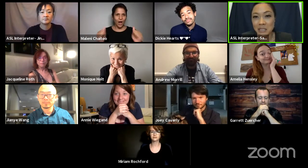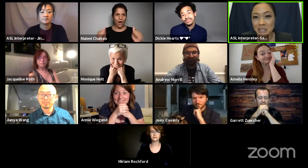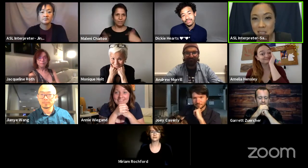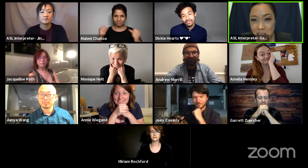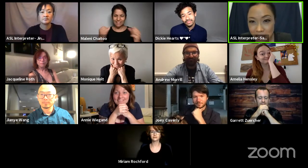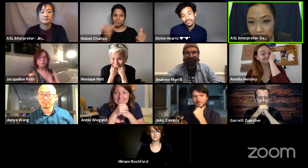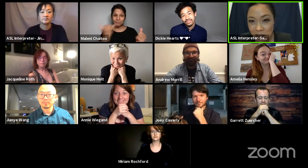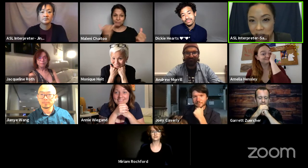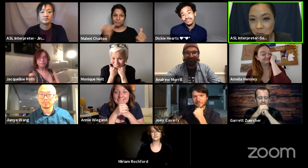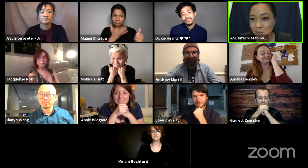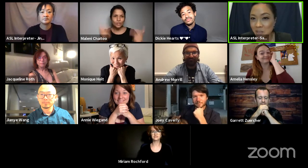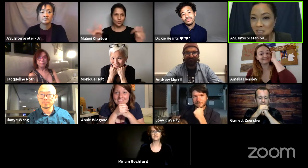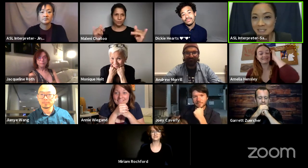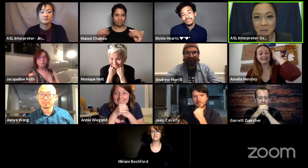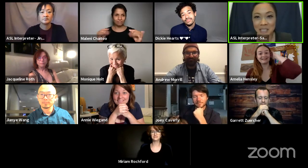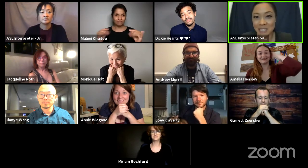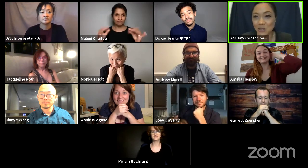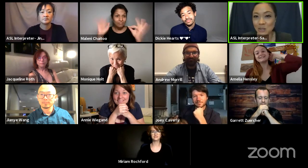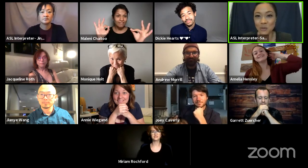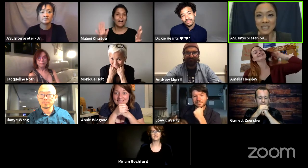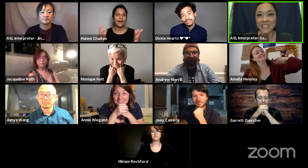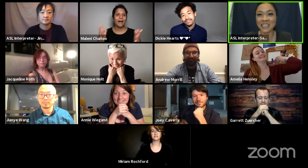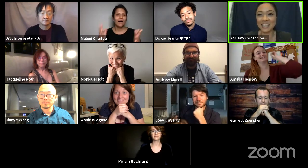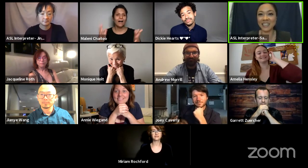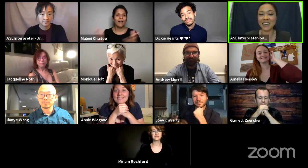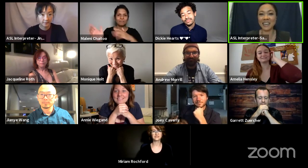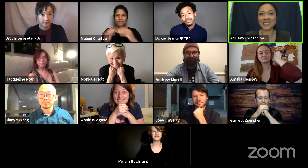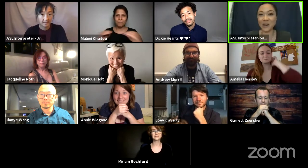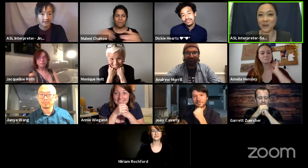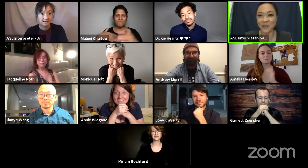at a time. And then it was like, okay, let's do it and go.